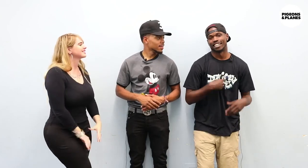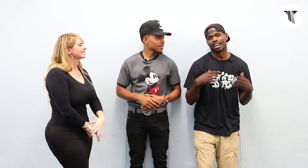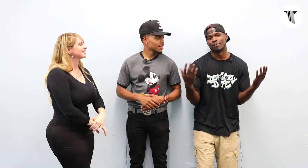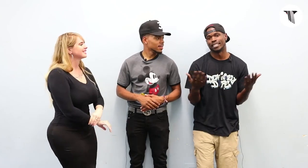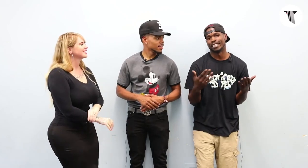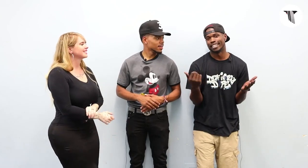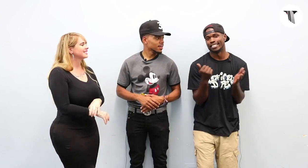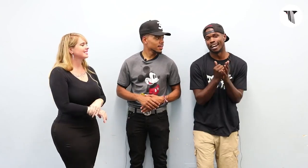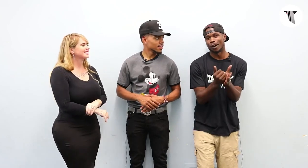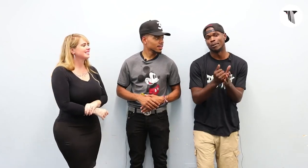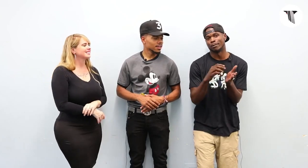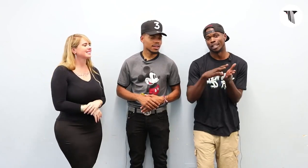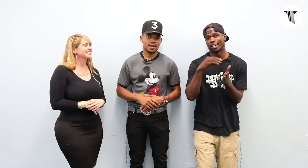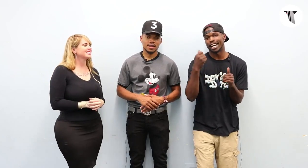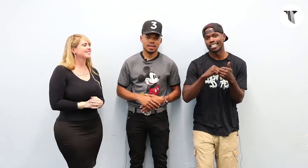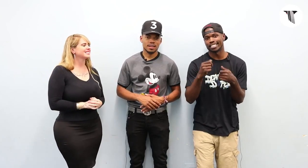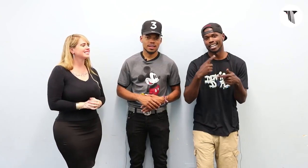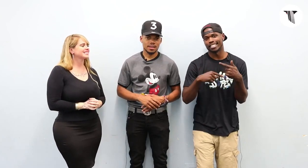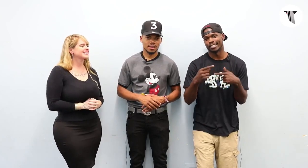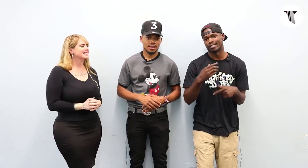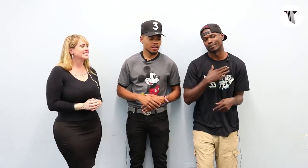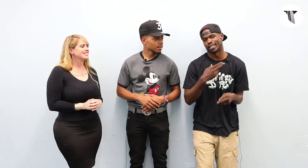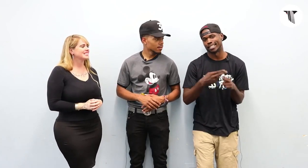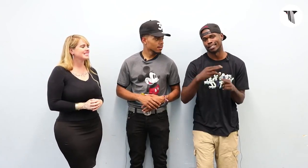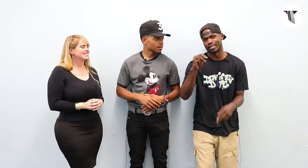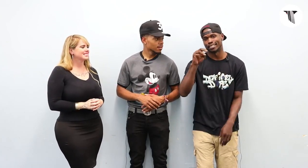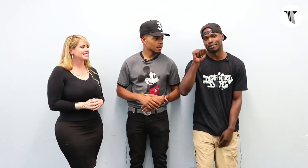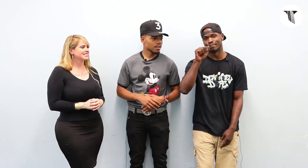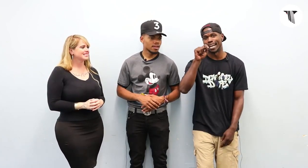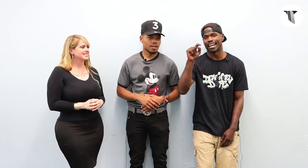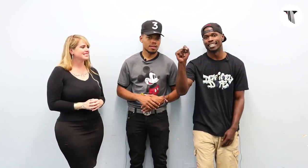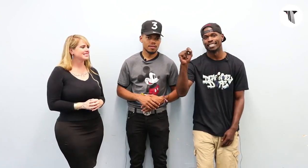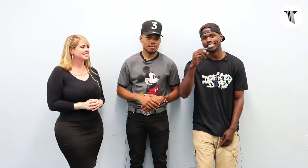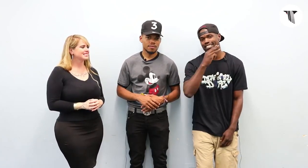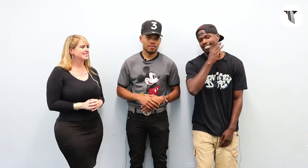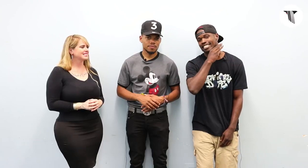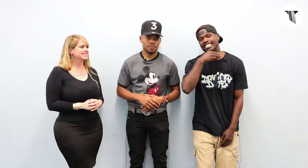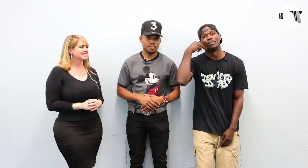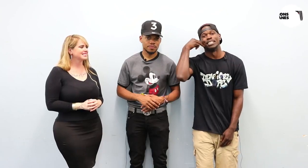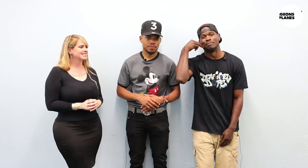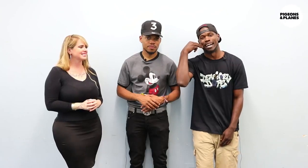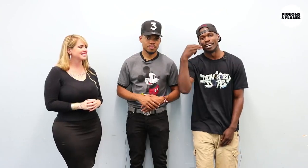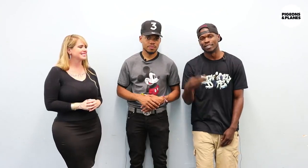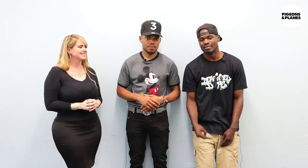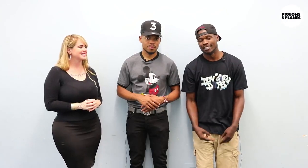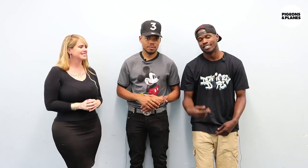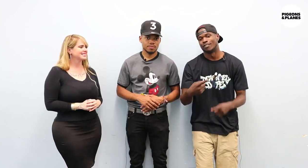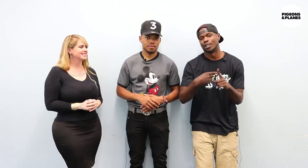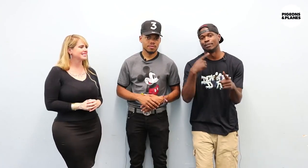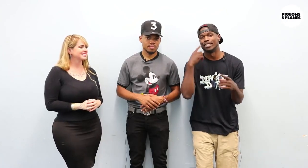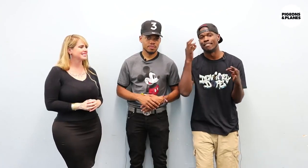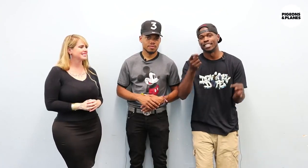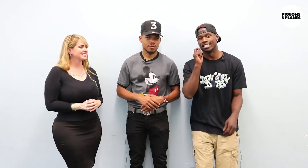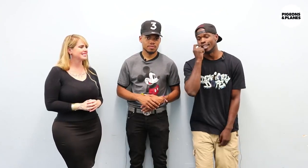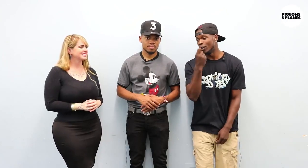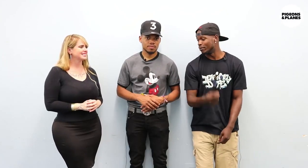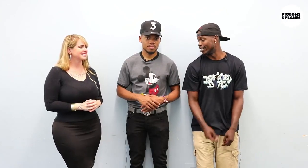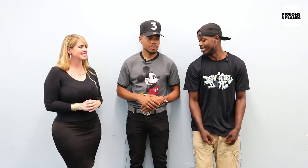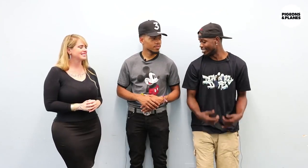And I'll be here to help him learn how to sign it. My name is Matt with a smile. Fun, definitely dope. And